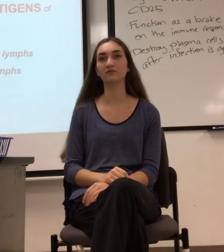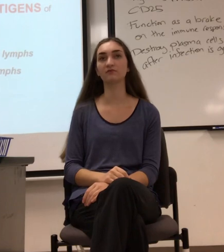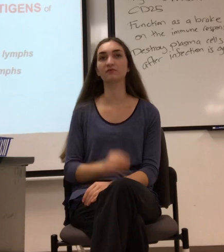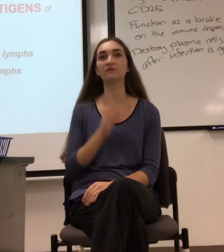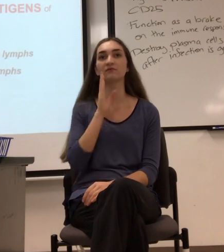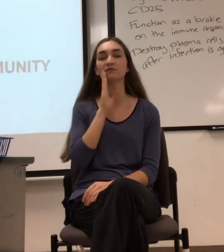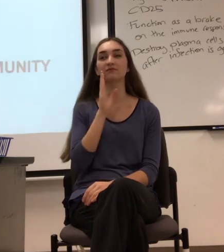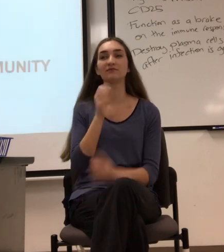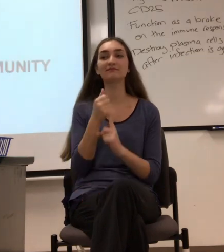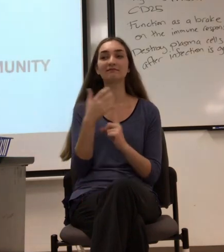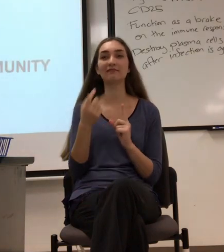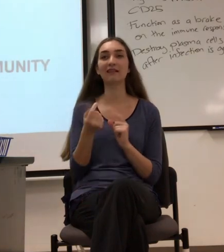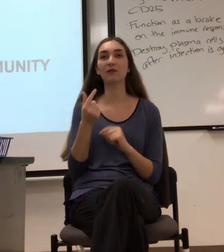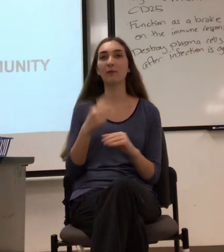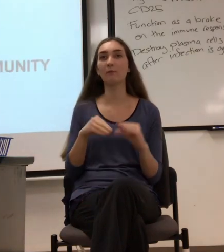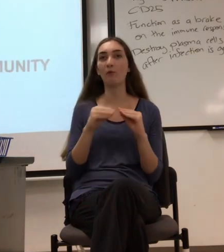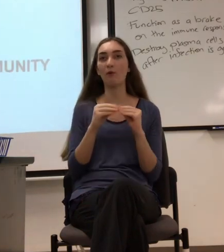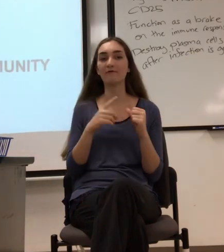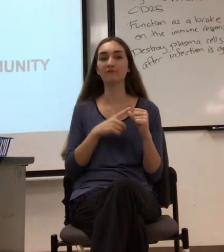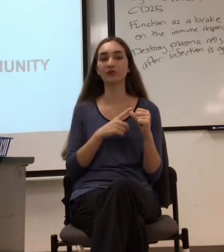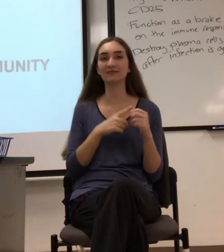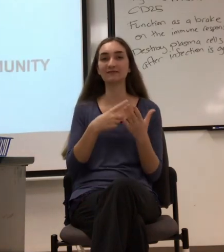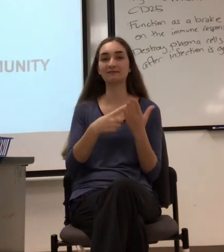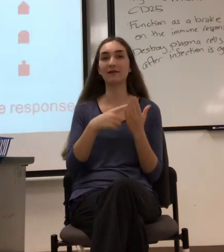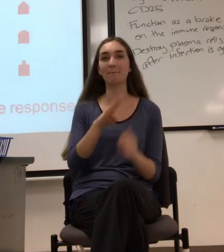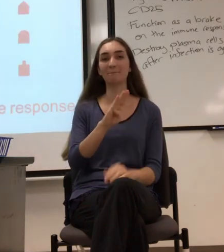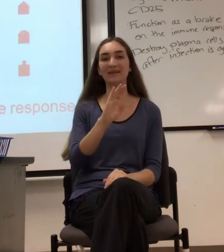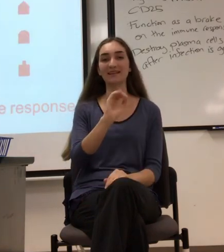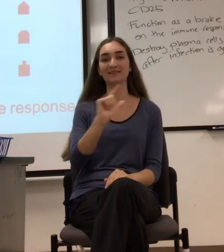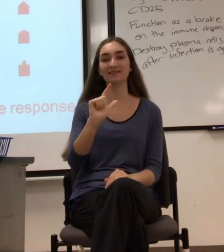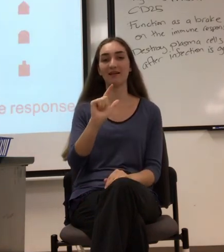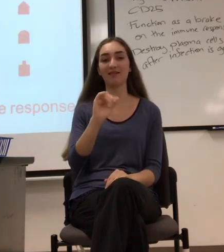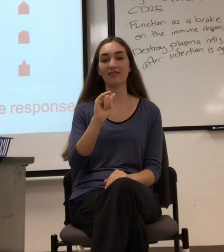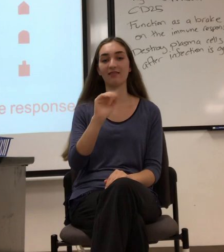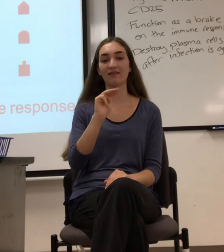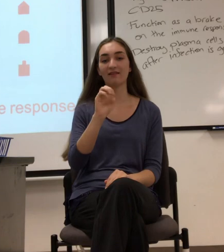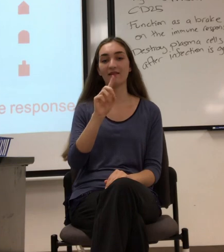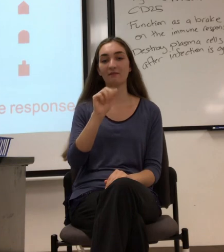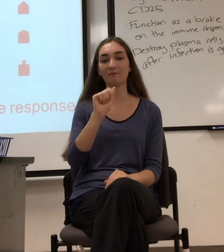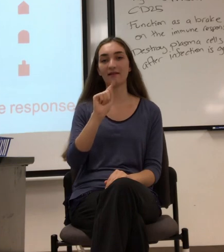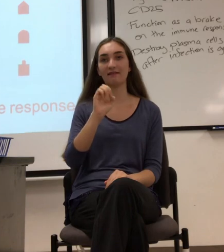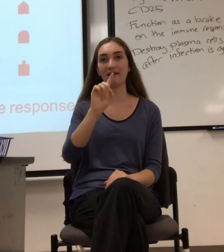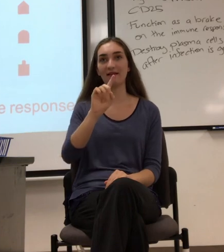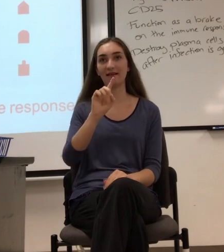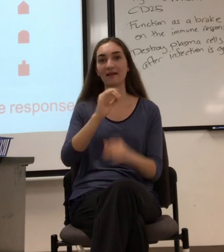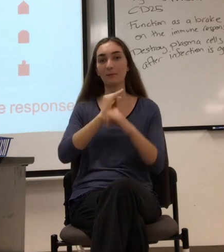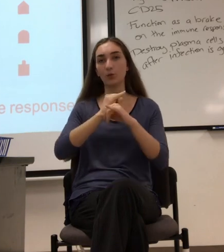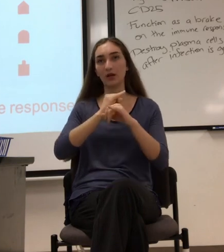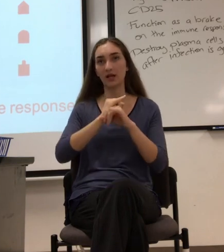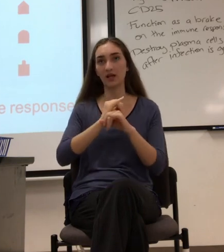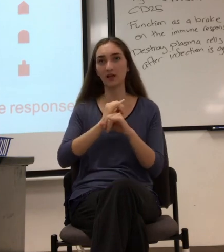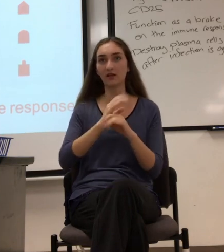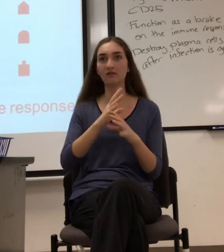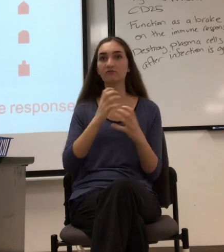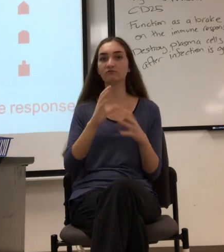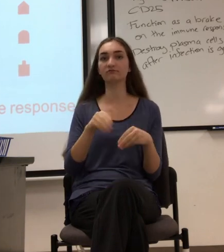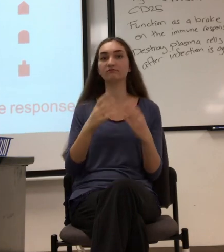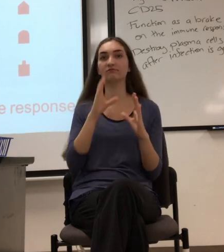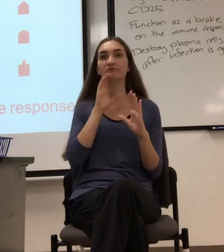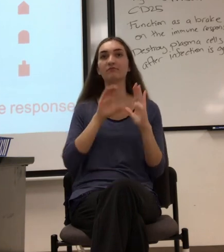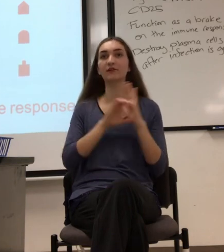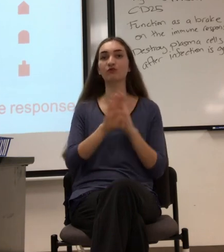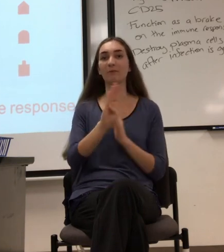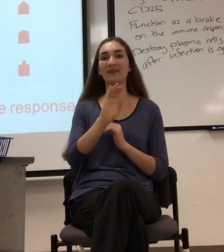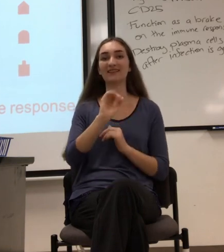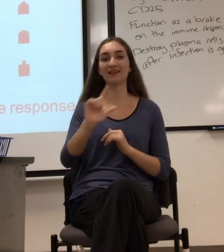more, let's first talk about B cell mediated immunity. I wanted to give you a picture of what B cells respond